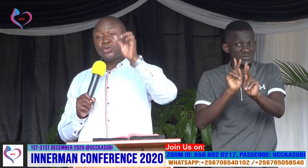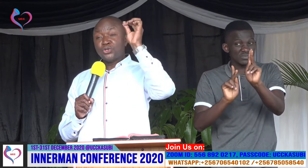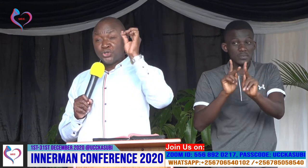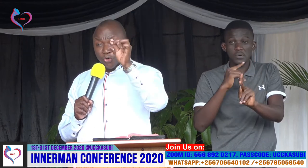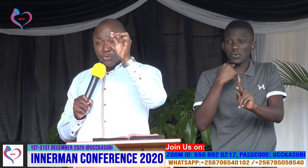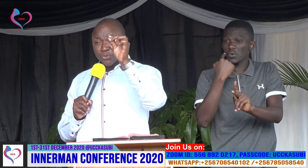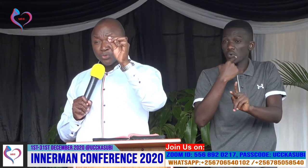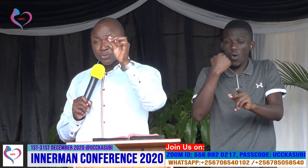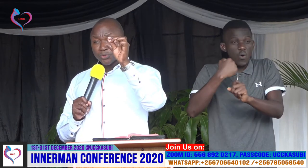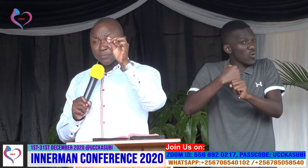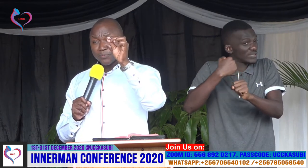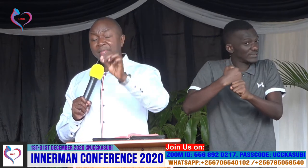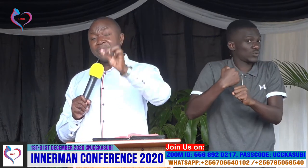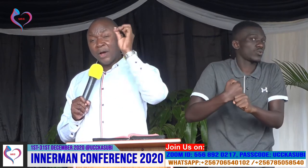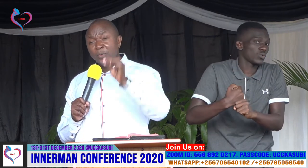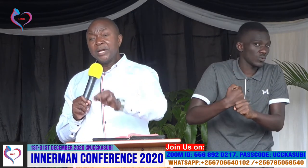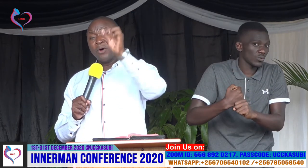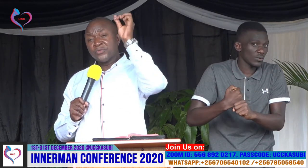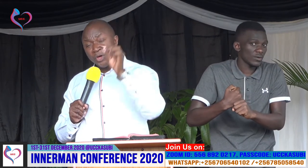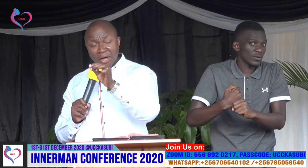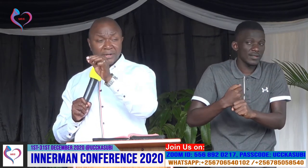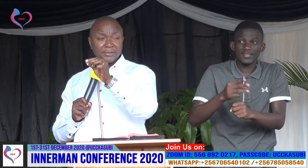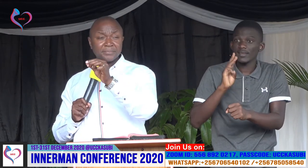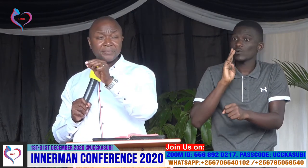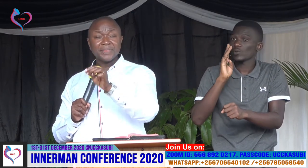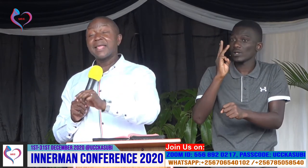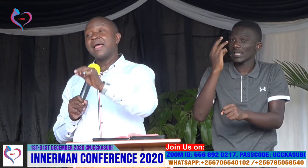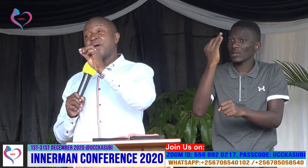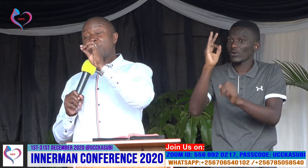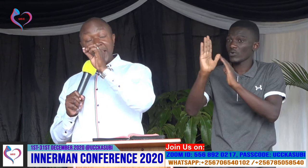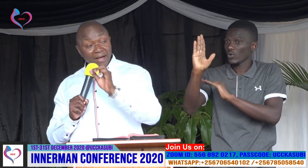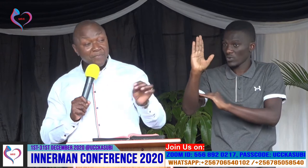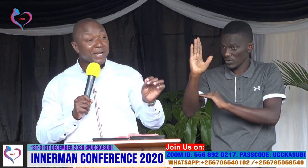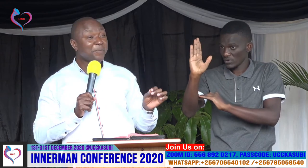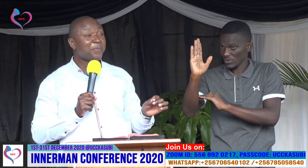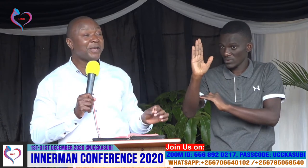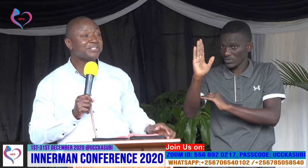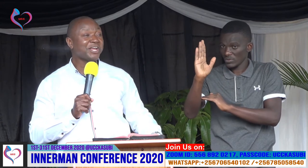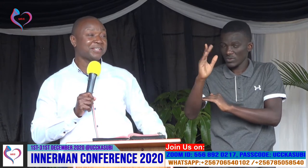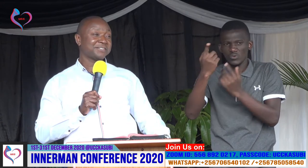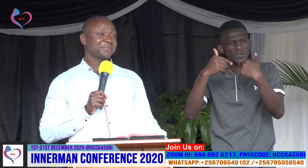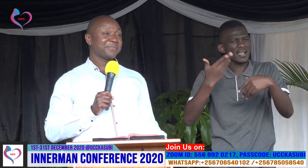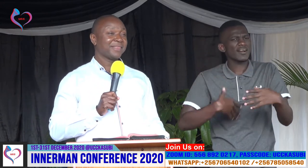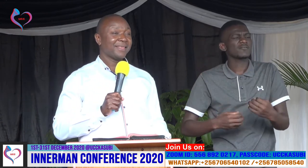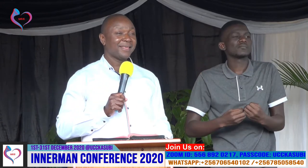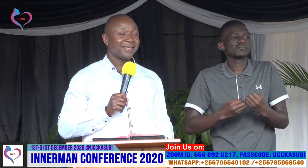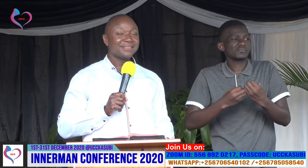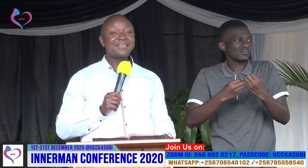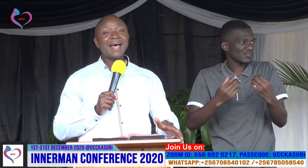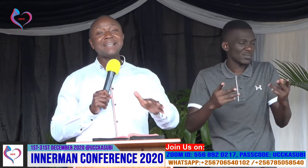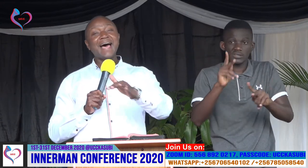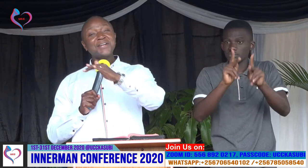who do the will of God. We have many people in church that